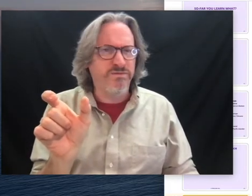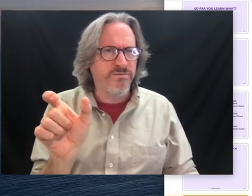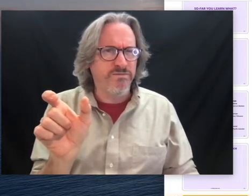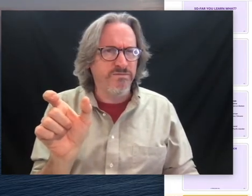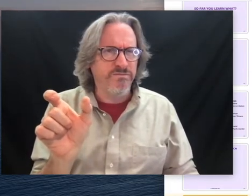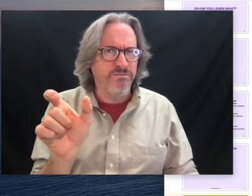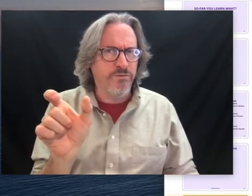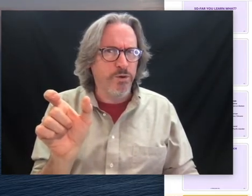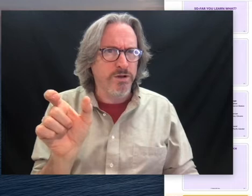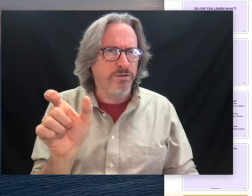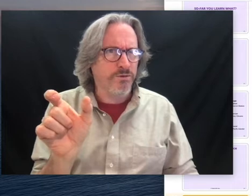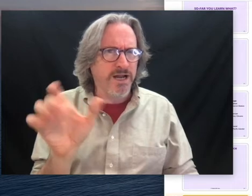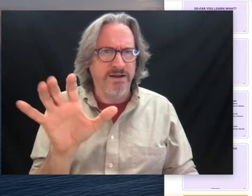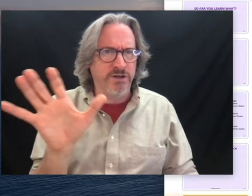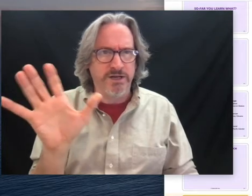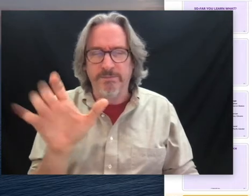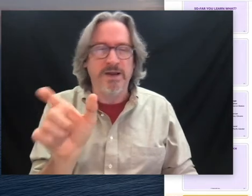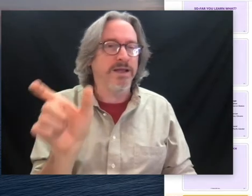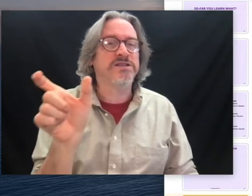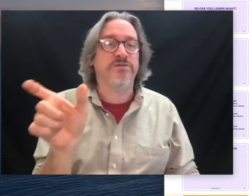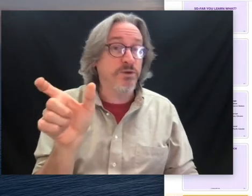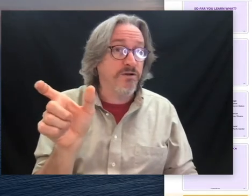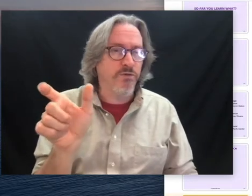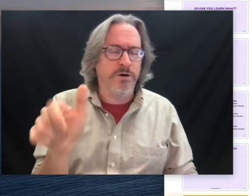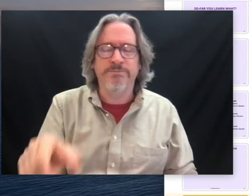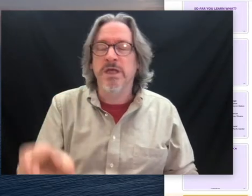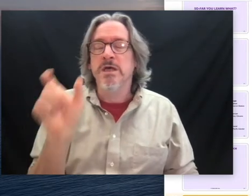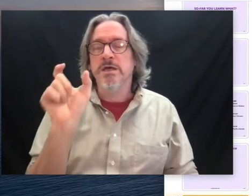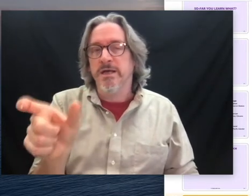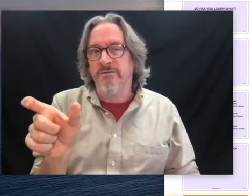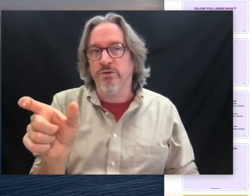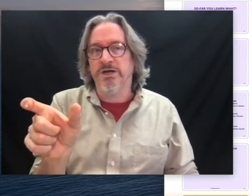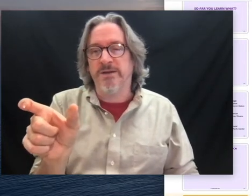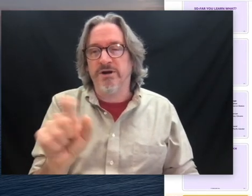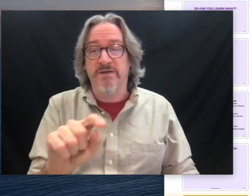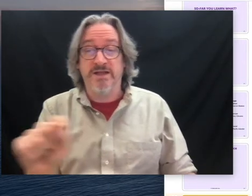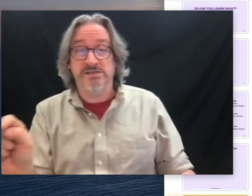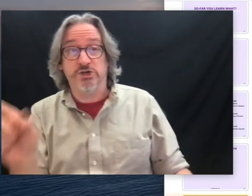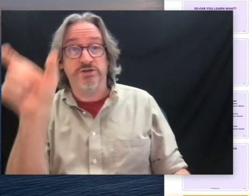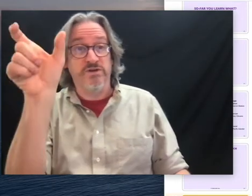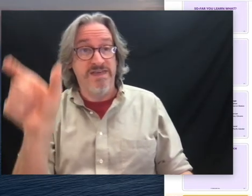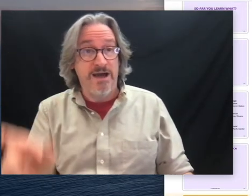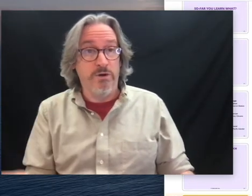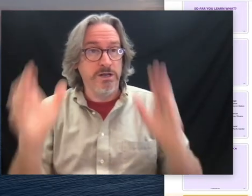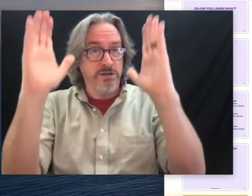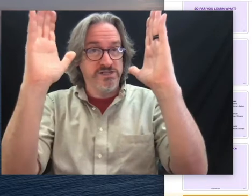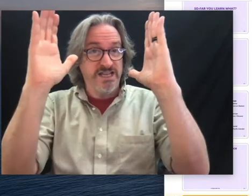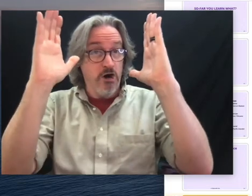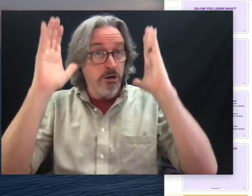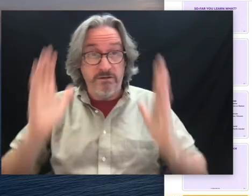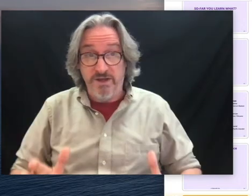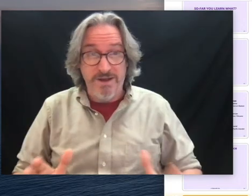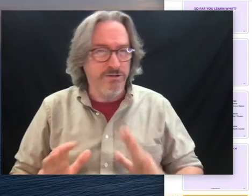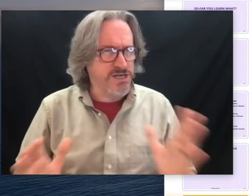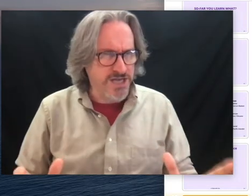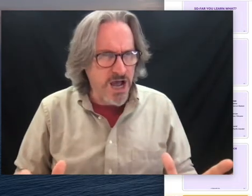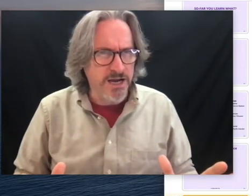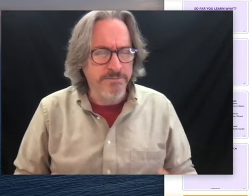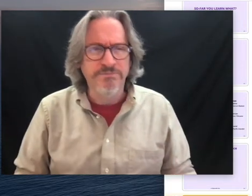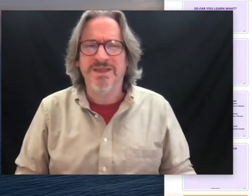it's 4.3. I'd have to look it up. Anyway, it's from Unit 4. If you look it up there and then search for that one, you'll see all of them. And